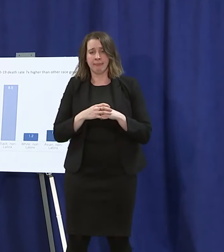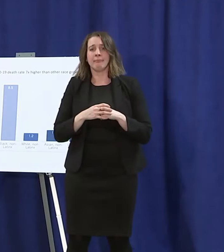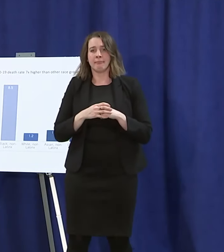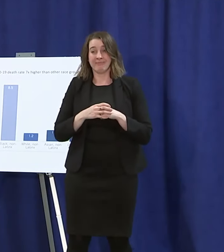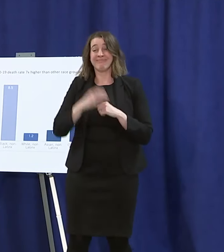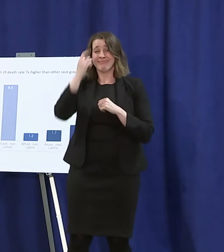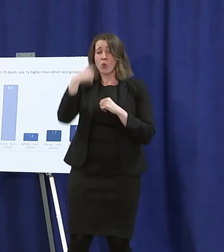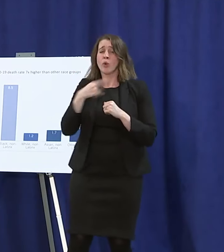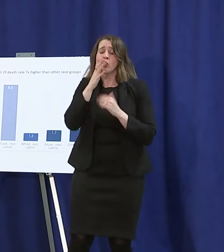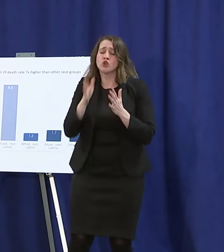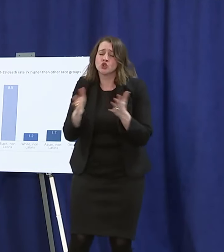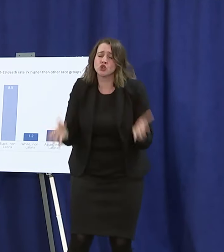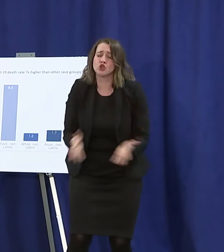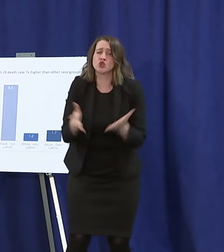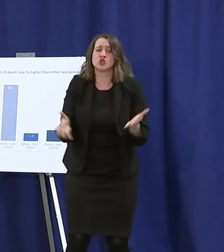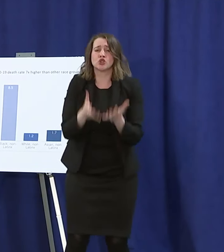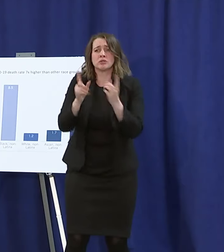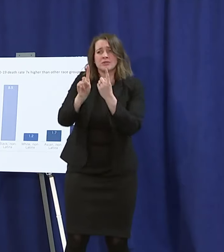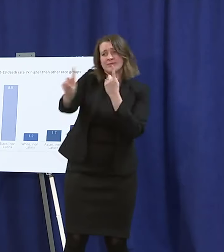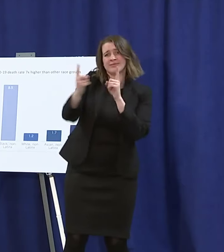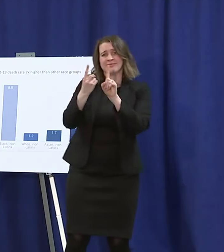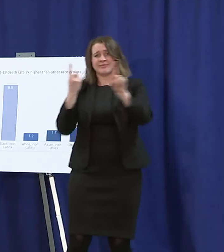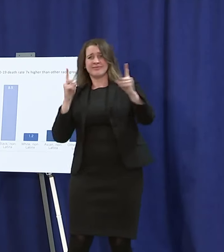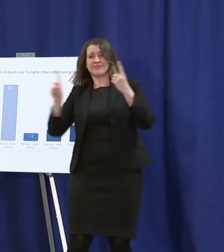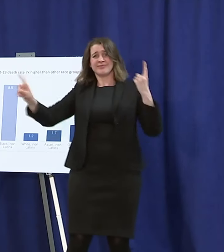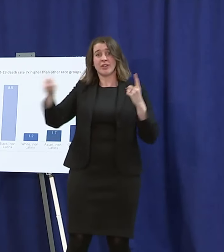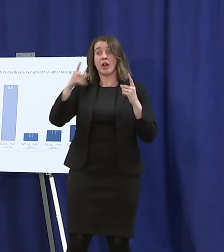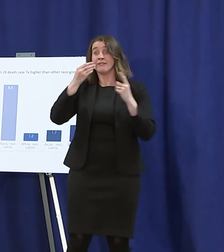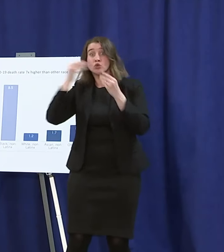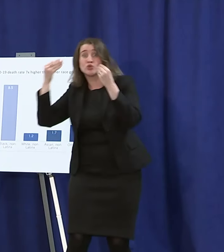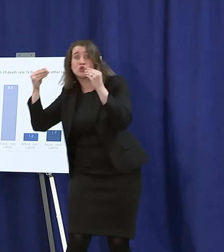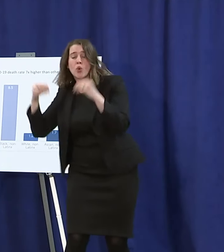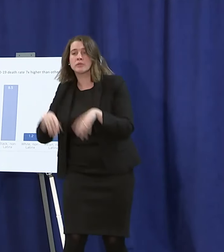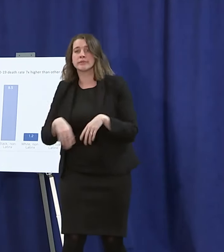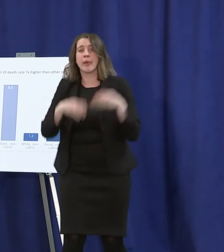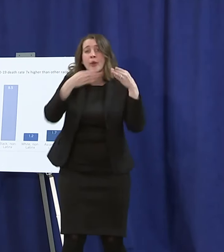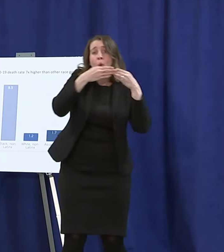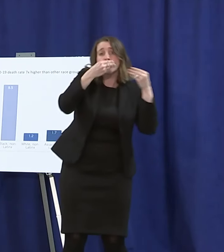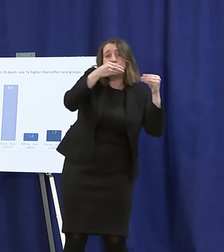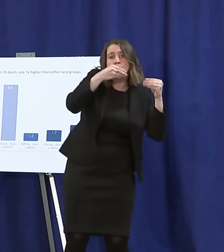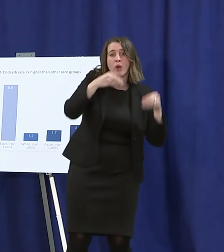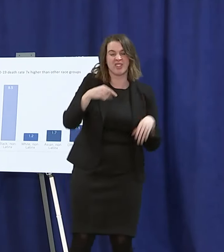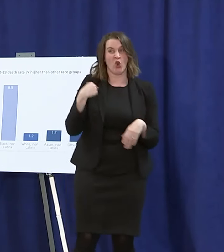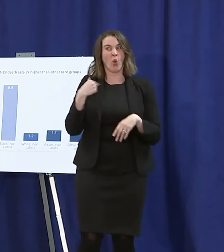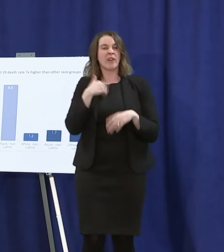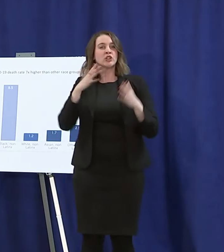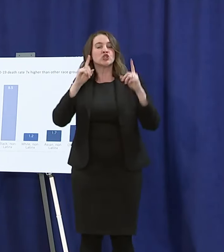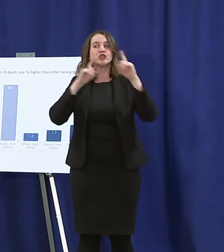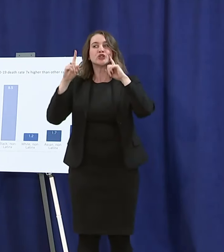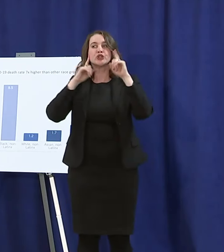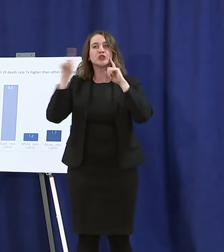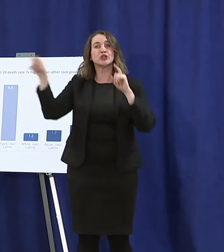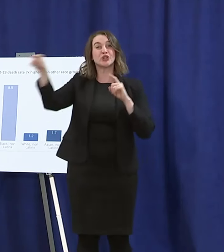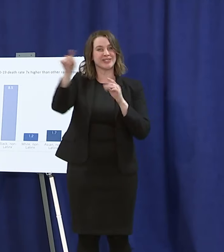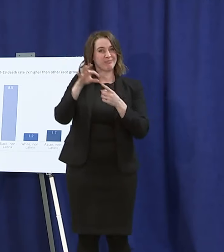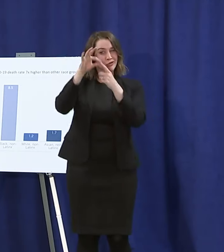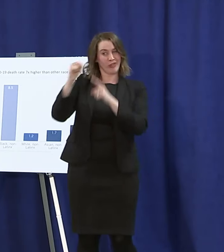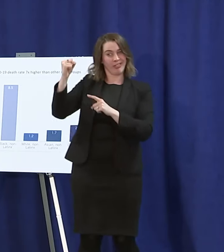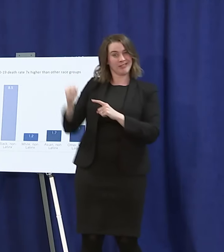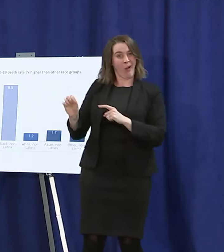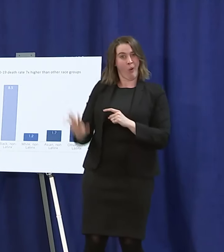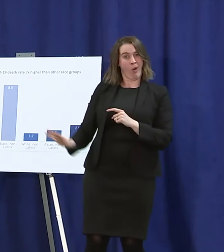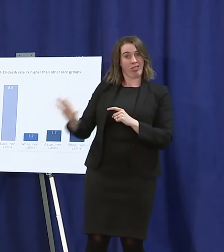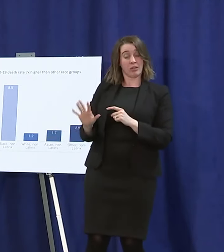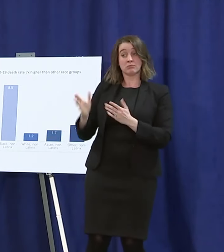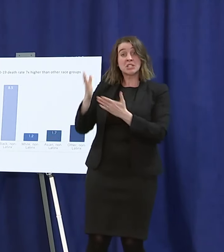social distancing in our grocery stores and corner stores. We've heard reports across the city, particularly on the south side, where